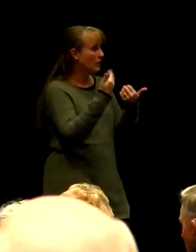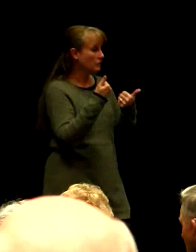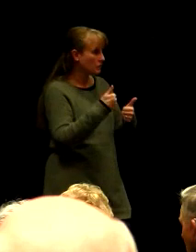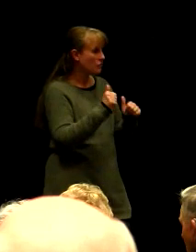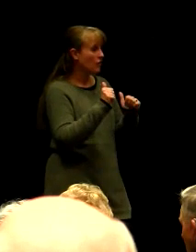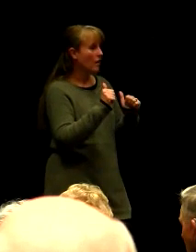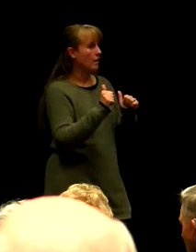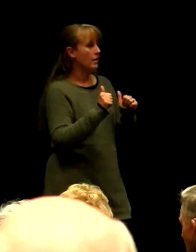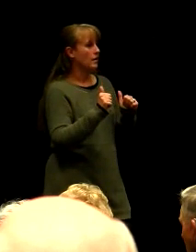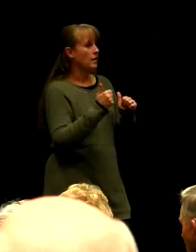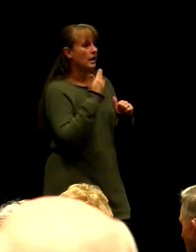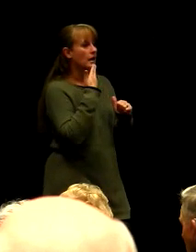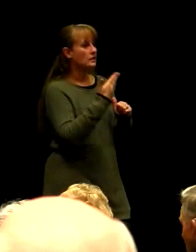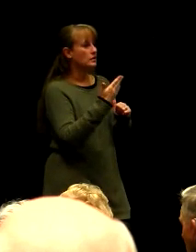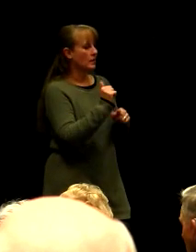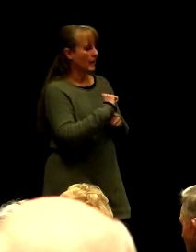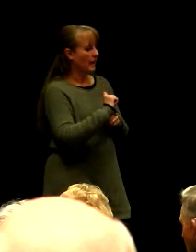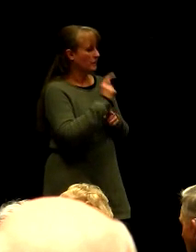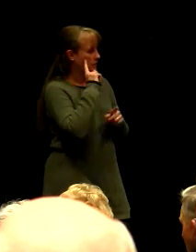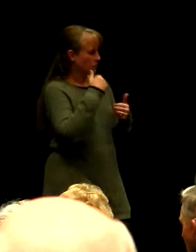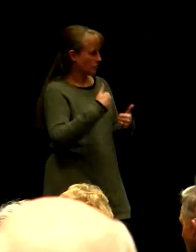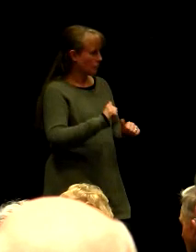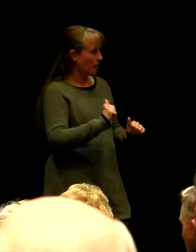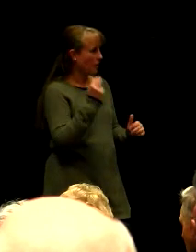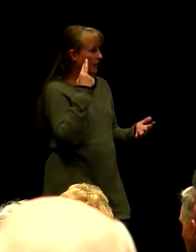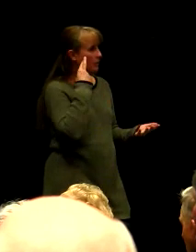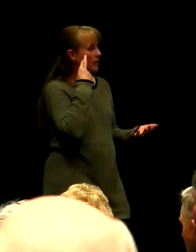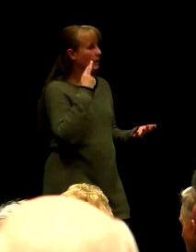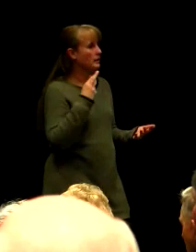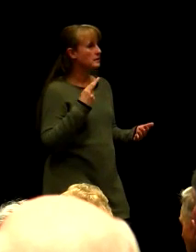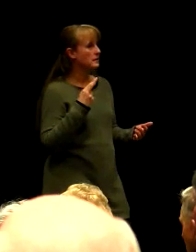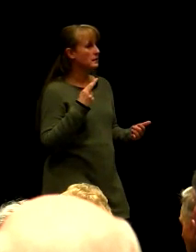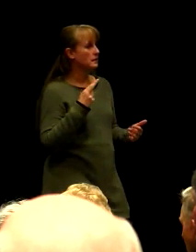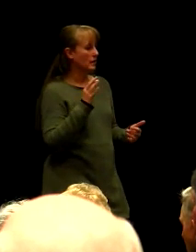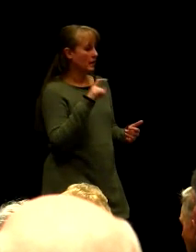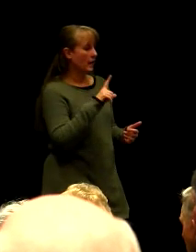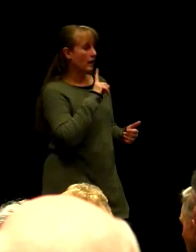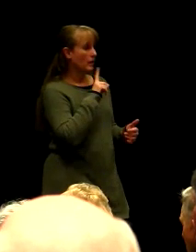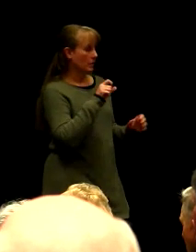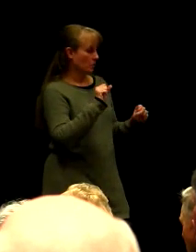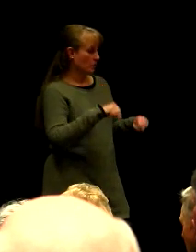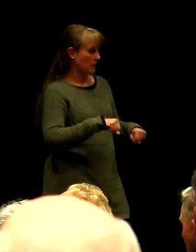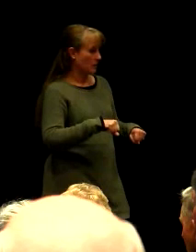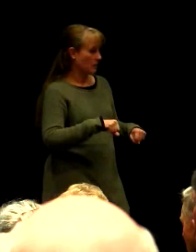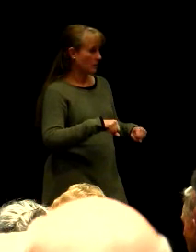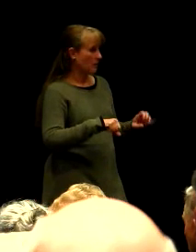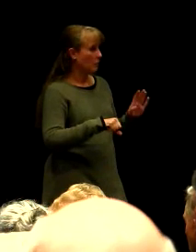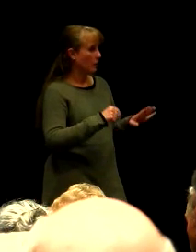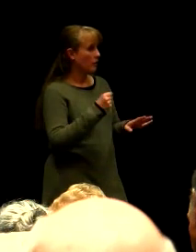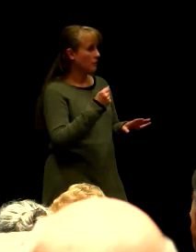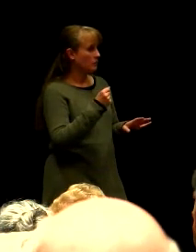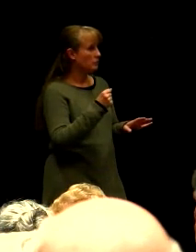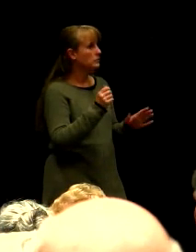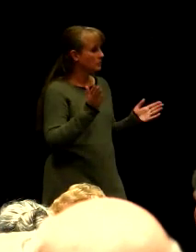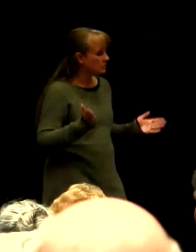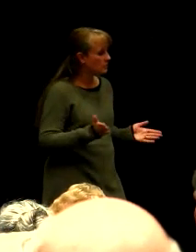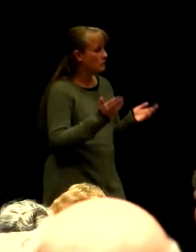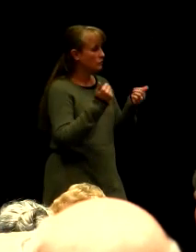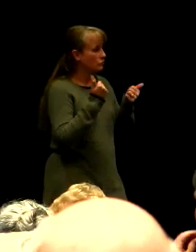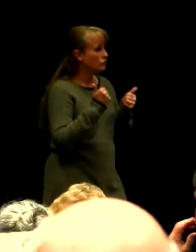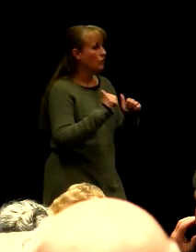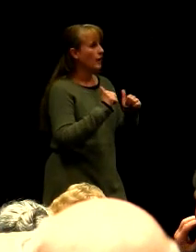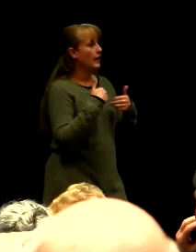try. It's a good exercise to try because that potentially gets you, or at least gets you trying to get